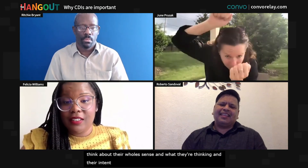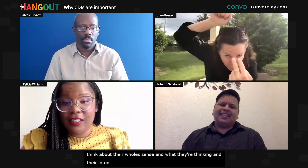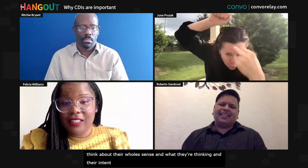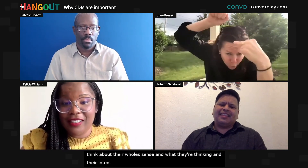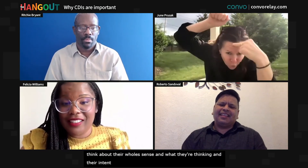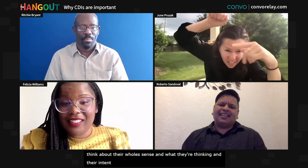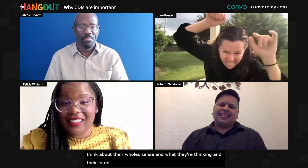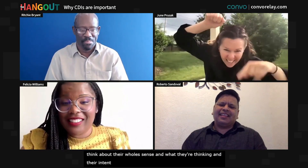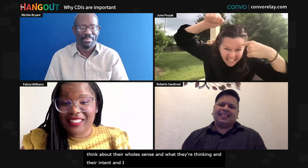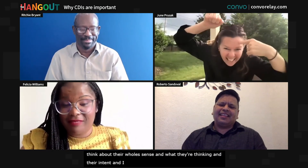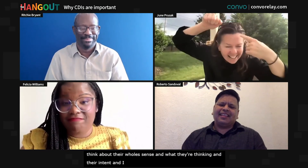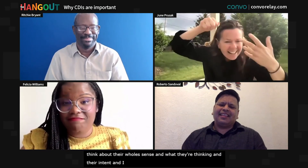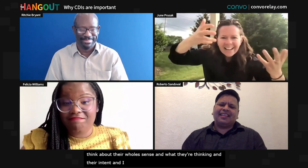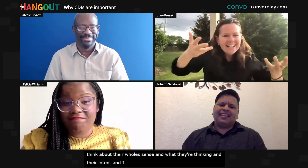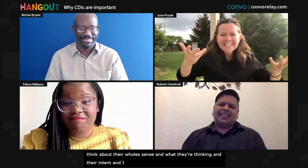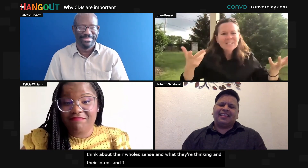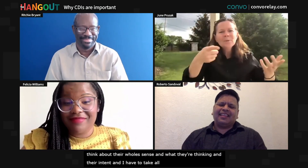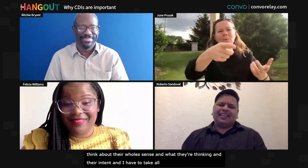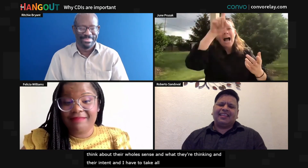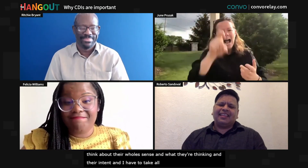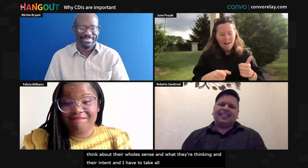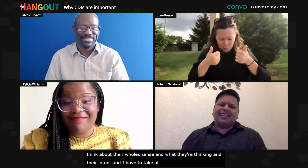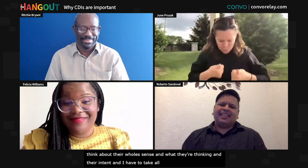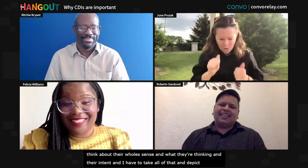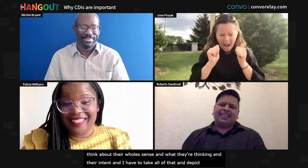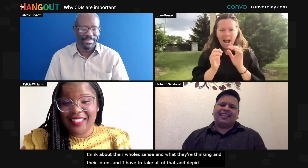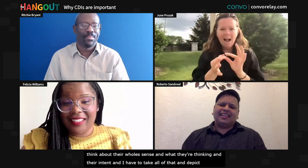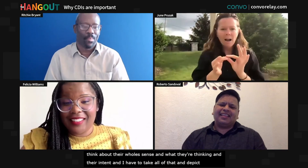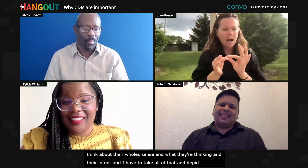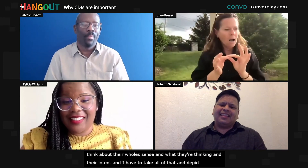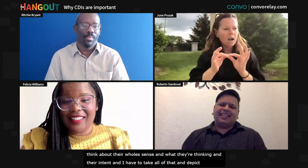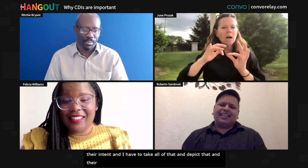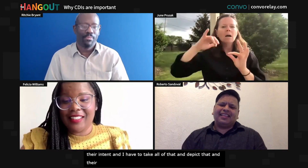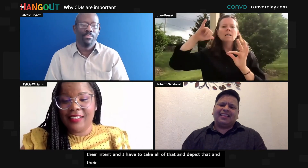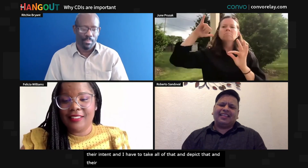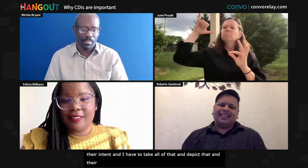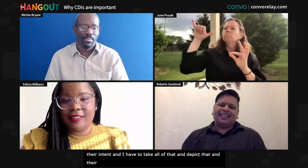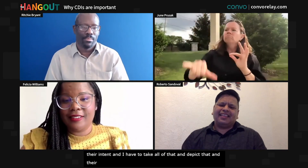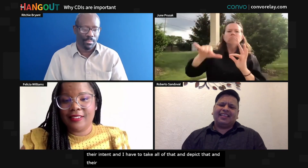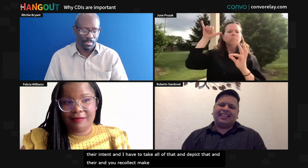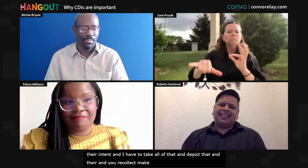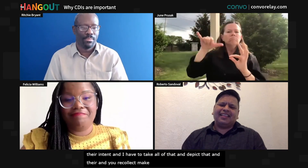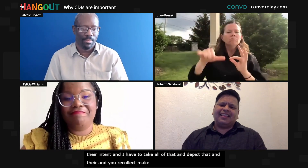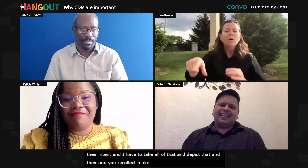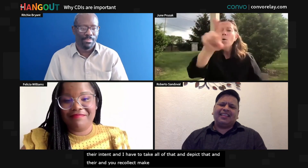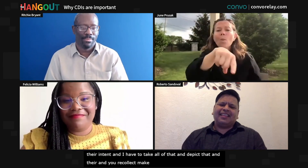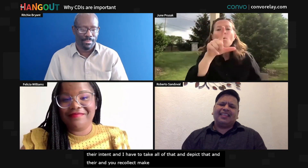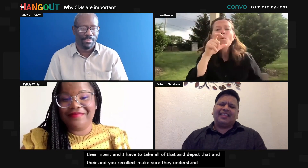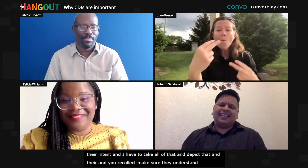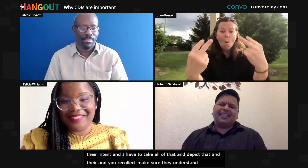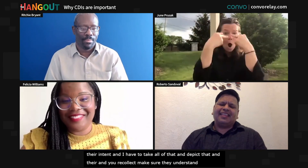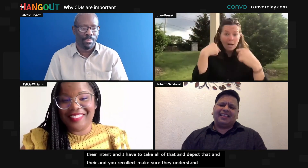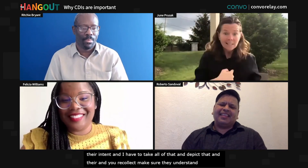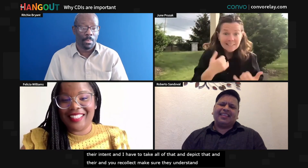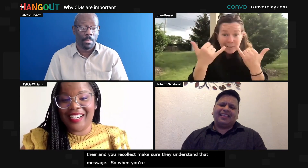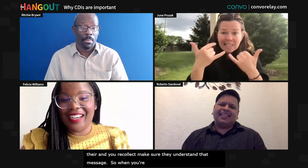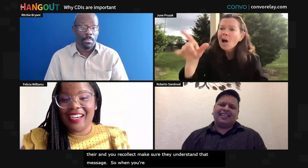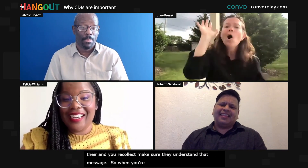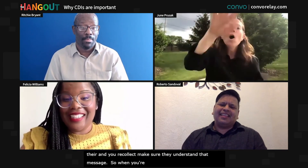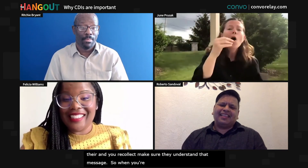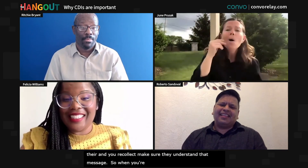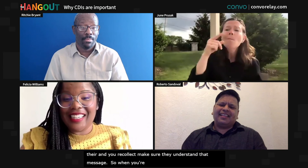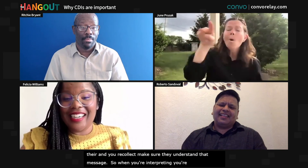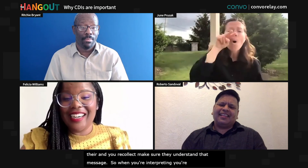and their culture and understand what they're thinking and make sure that they understand that message. So when you're interpreting, you're really in that